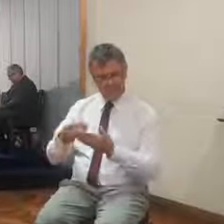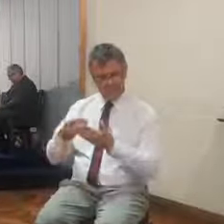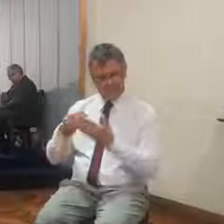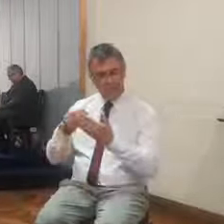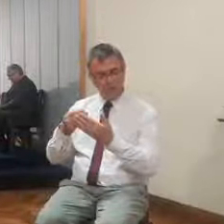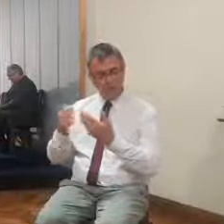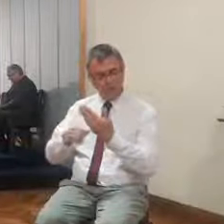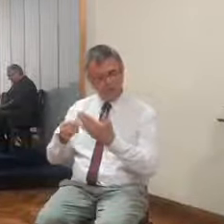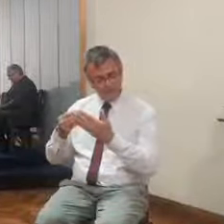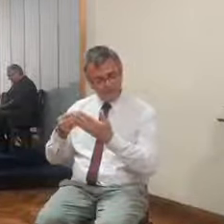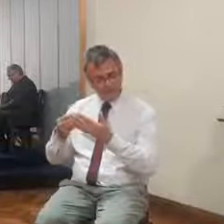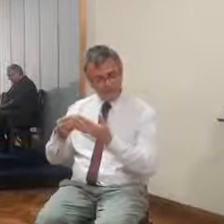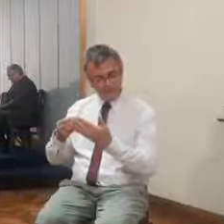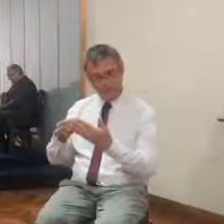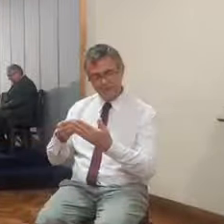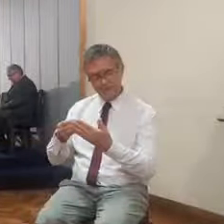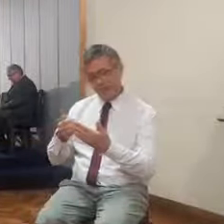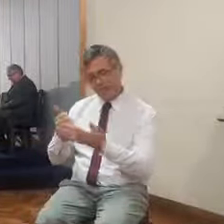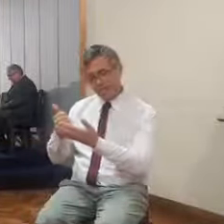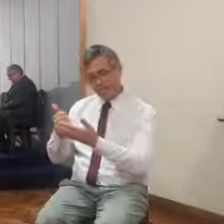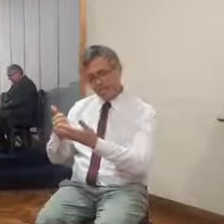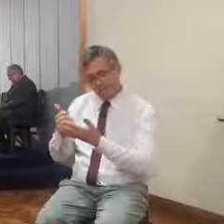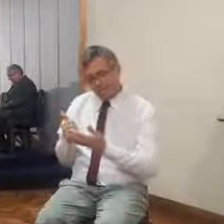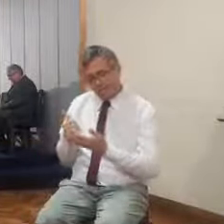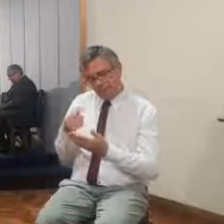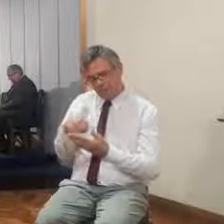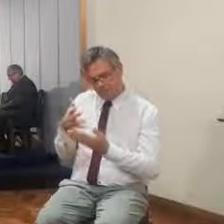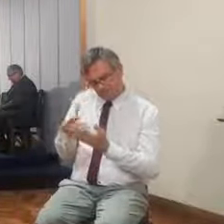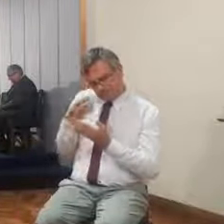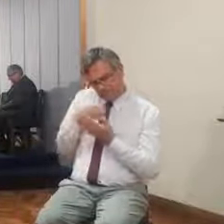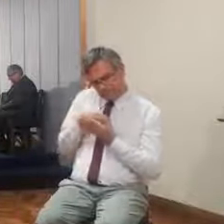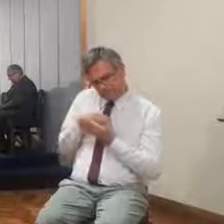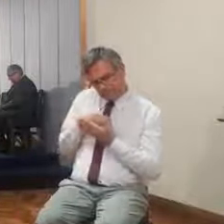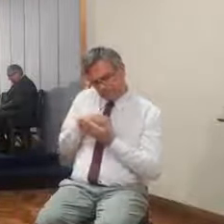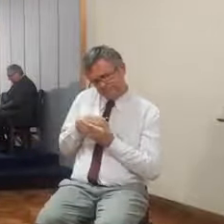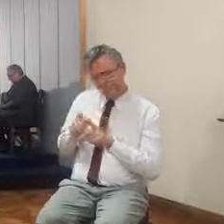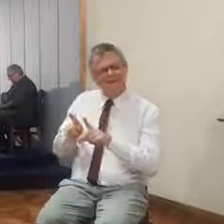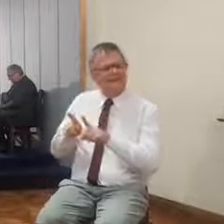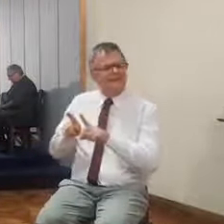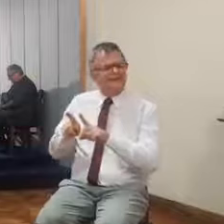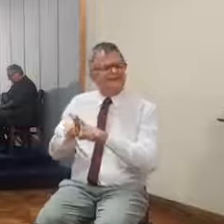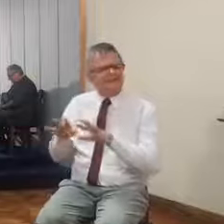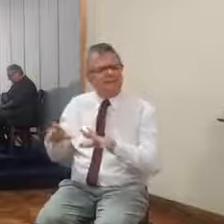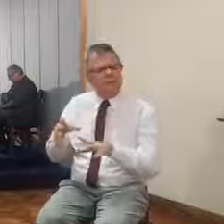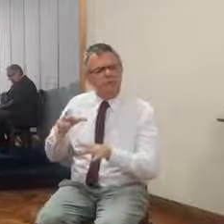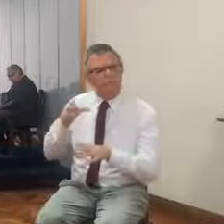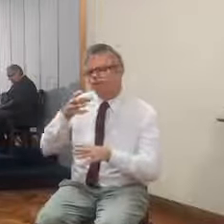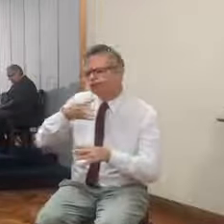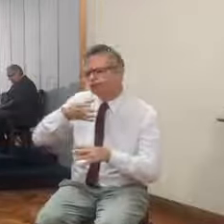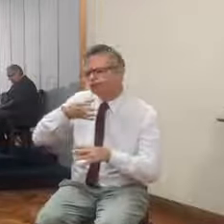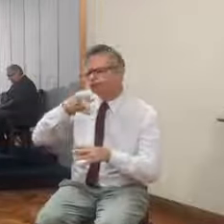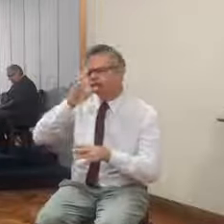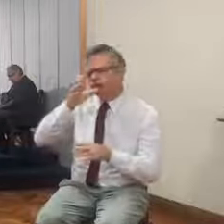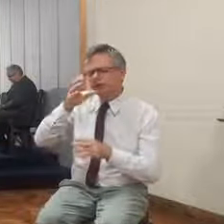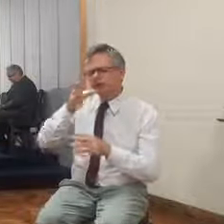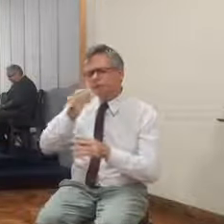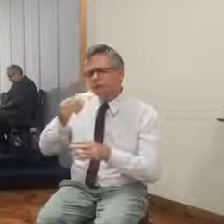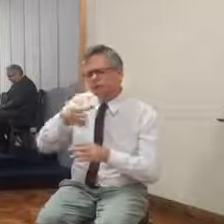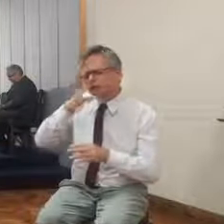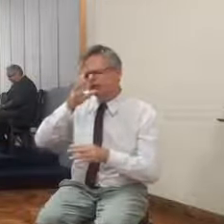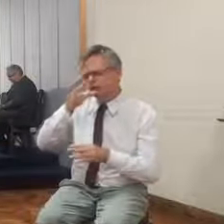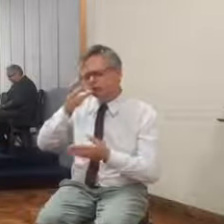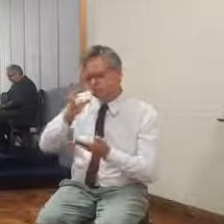may take them in, and as it were continue to drink from the reservoir of thy pleasure.